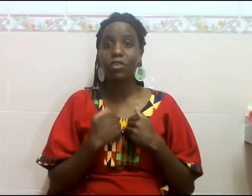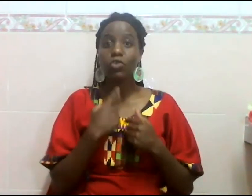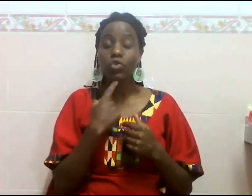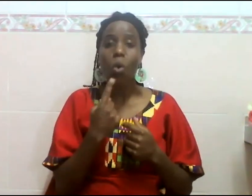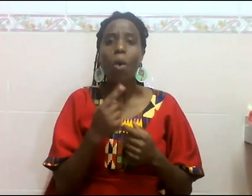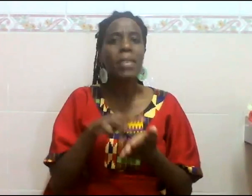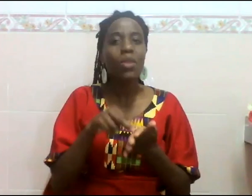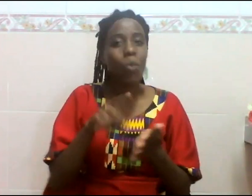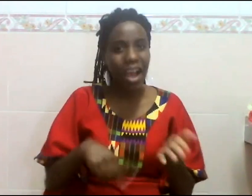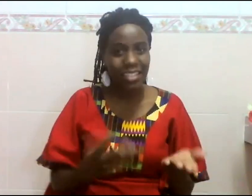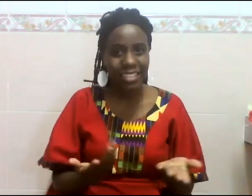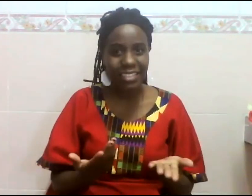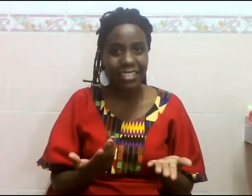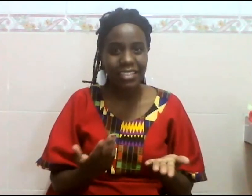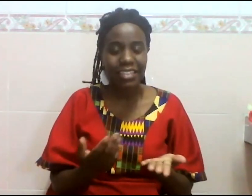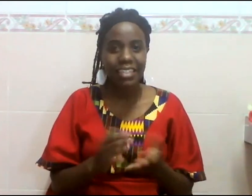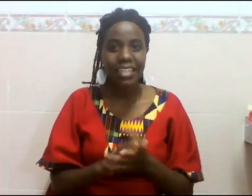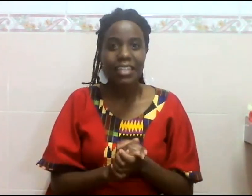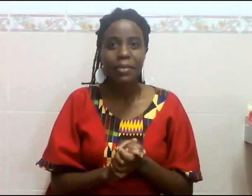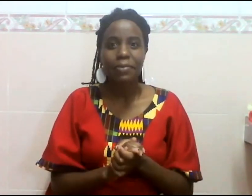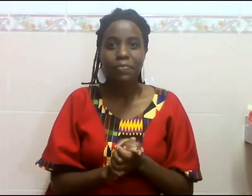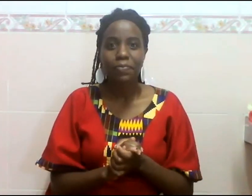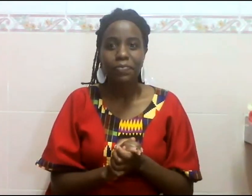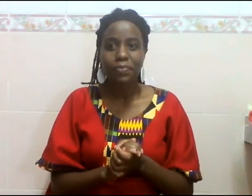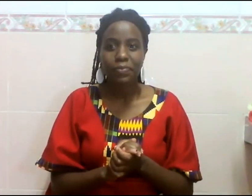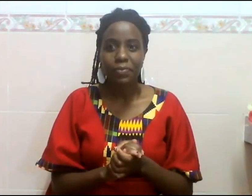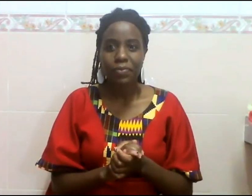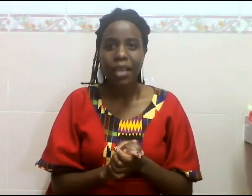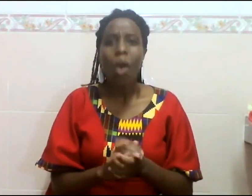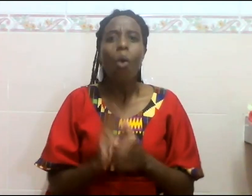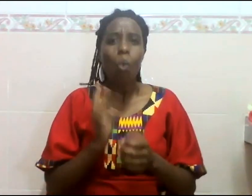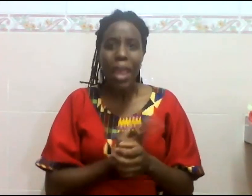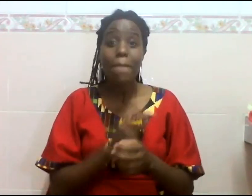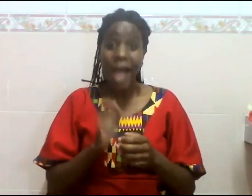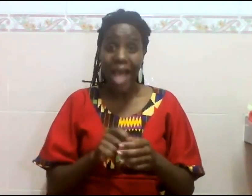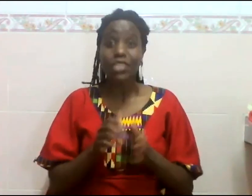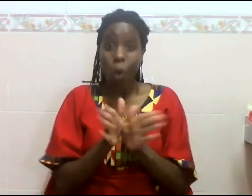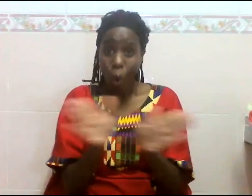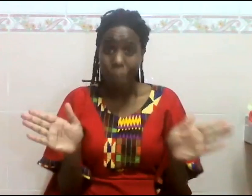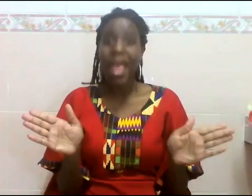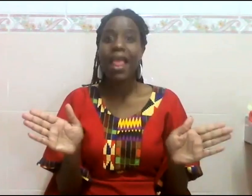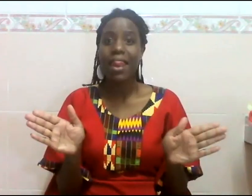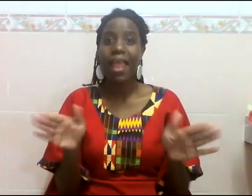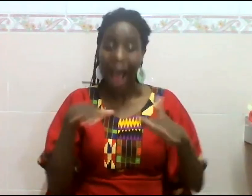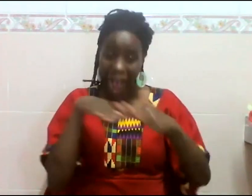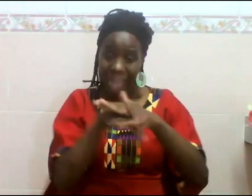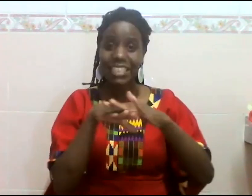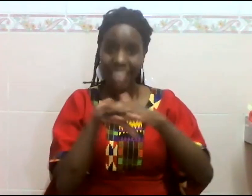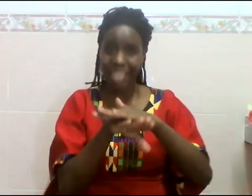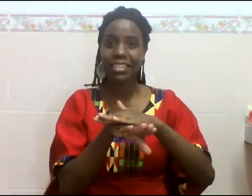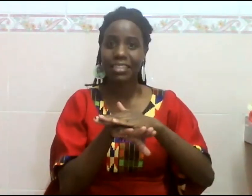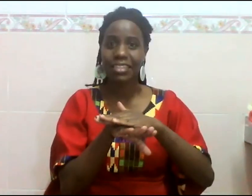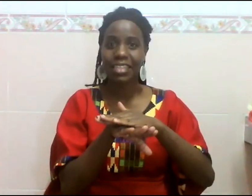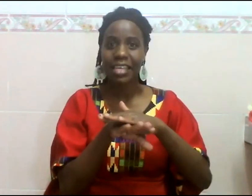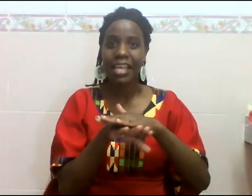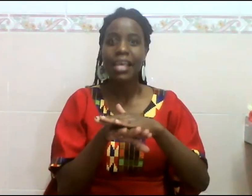distributed should actually be an open access so that people can see that as Africans we actually play